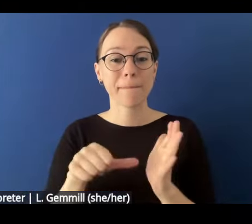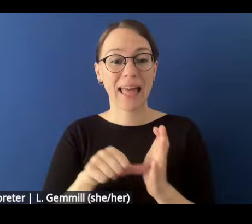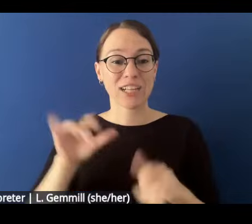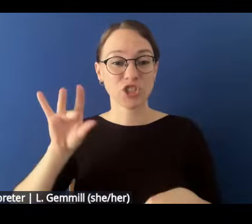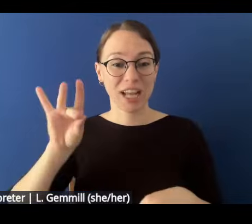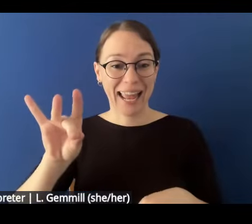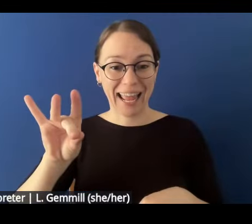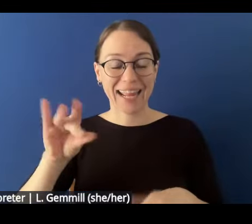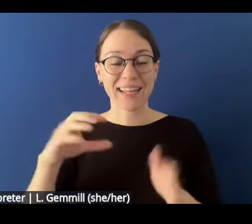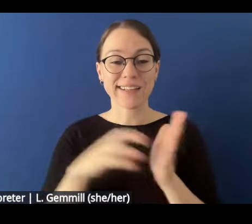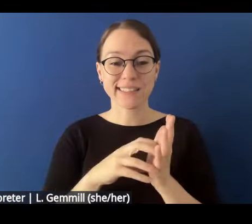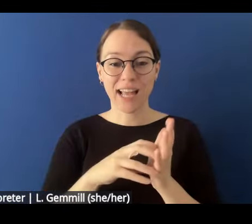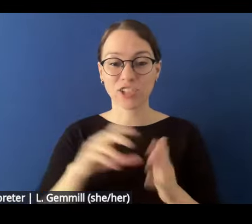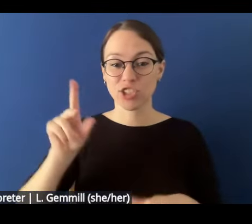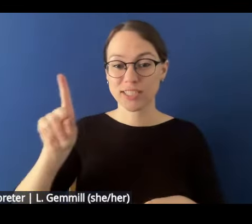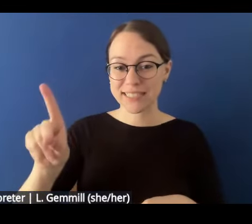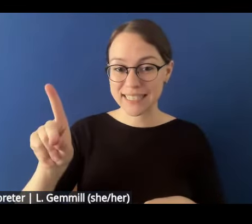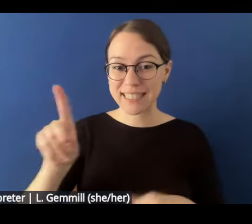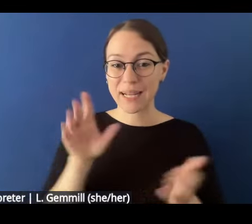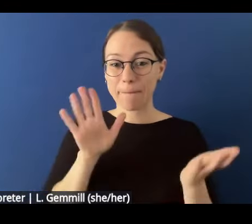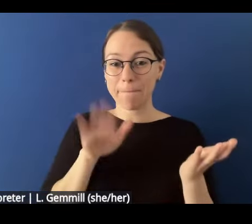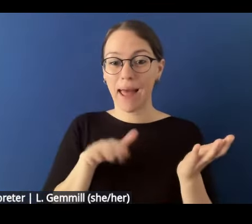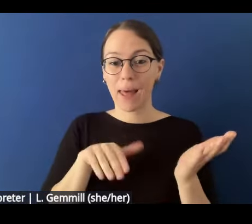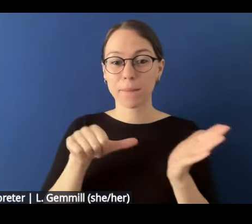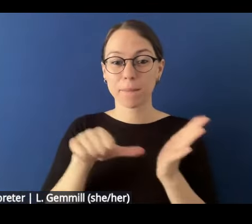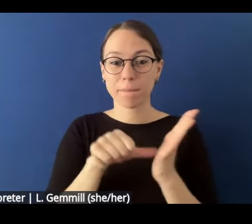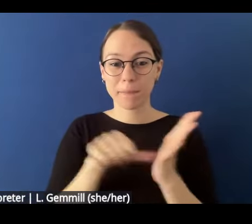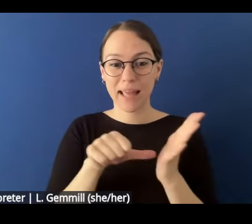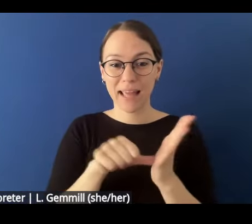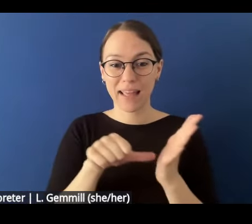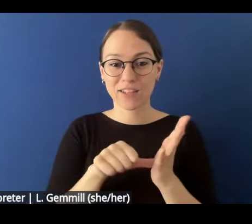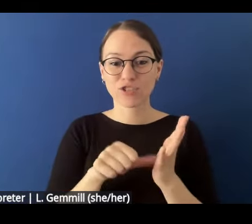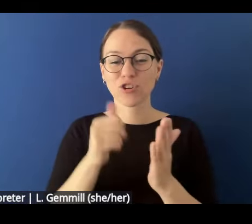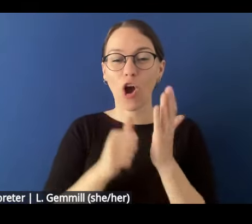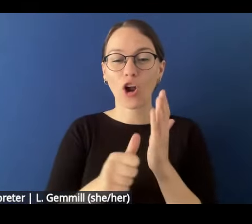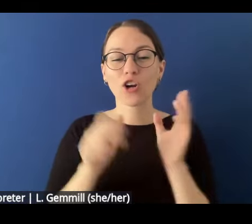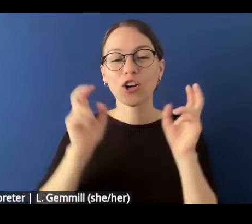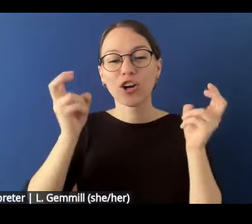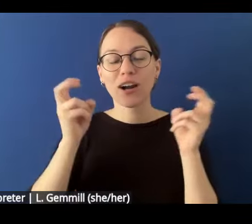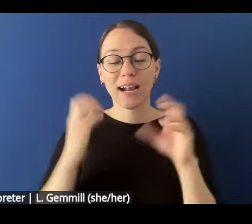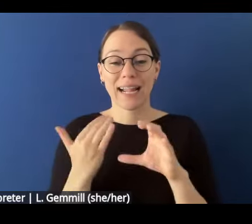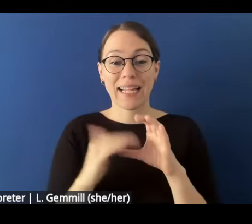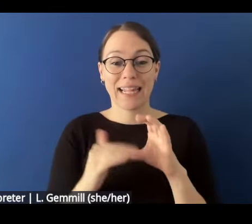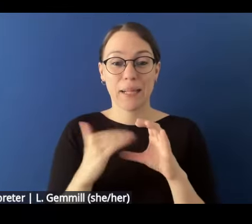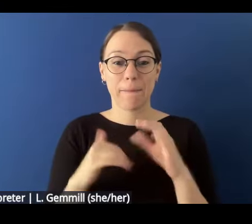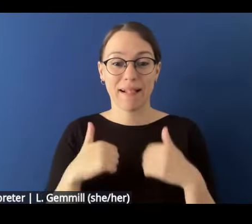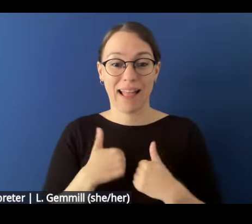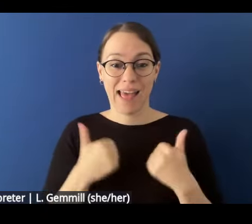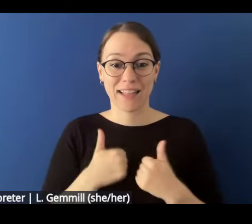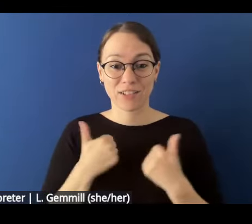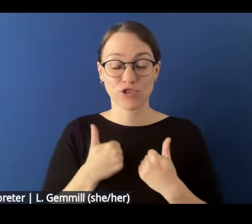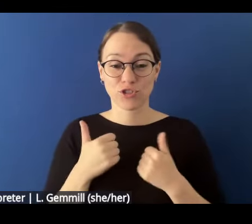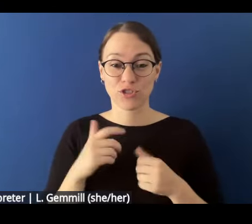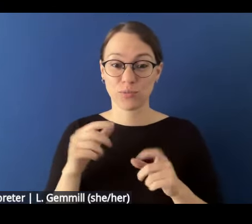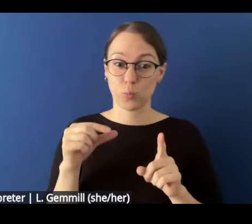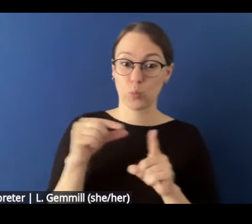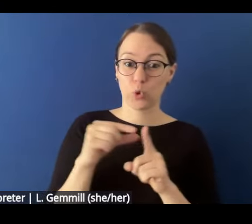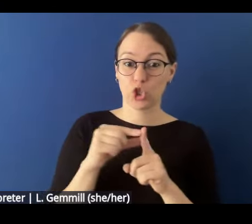near the bottom of the page, within the body of an email address, Michigan is misspelled as